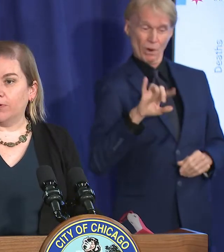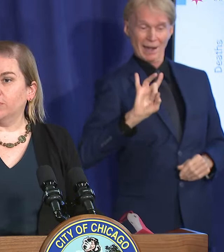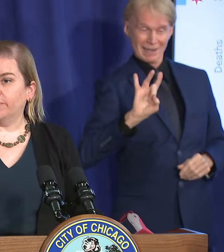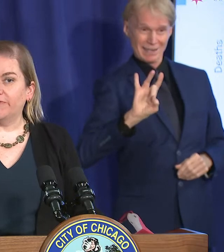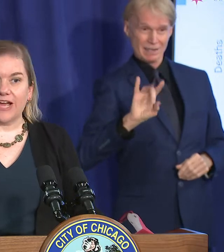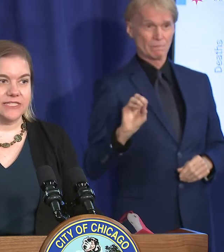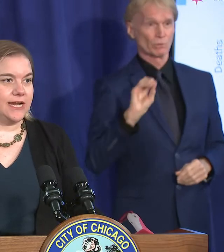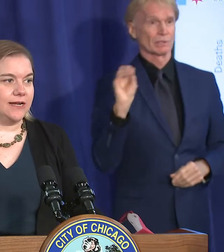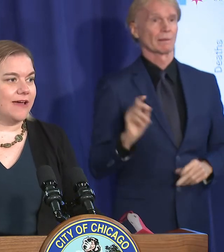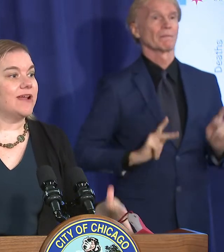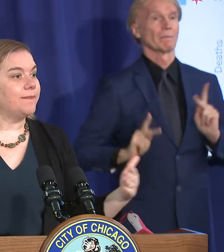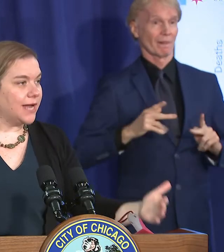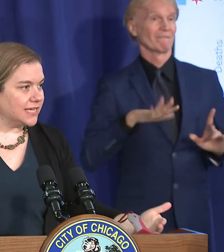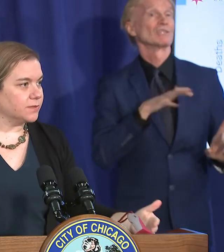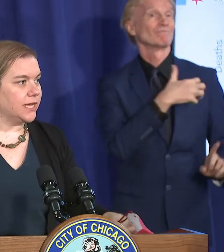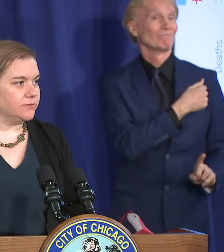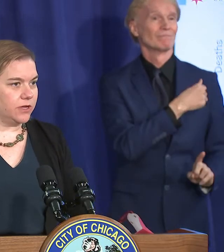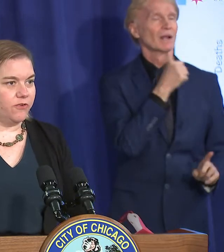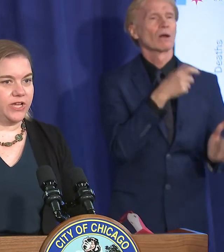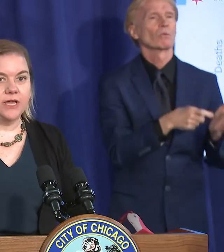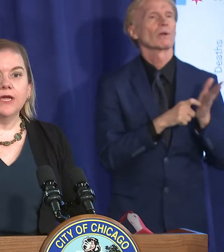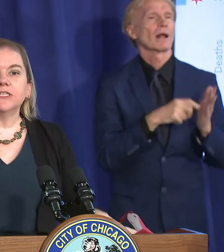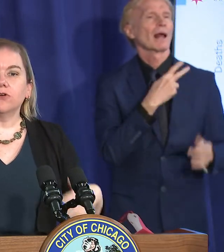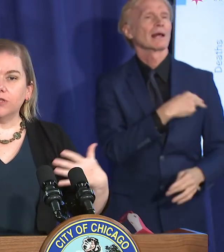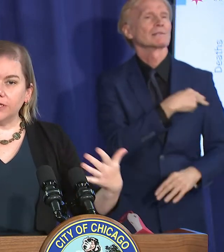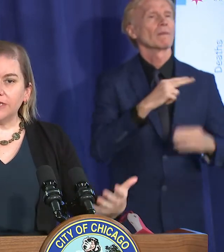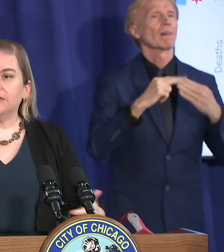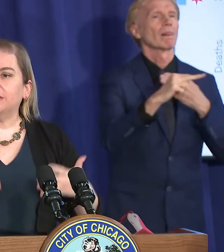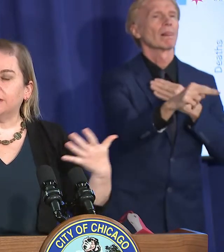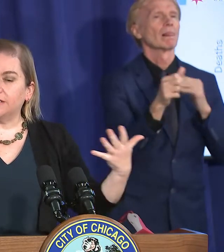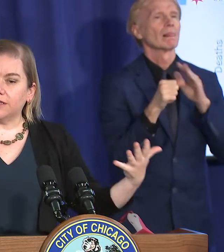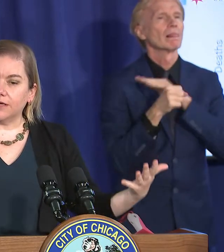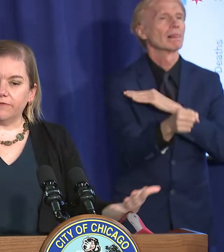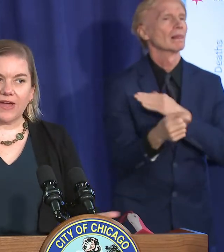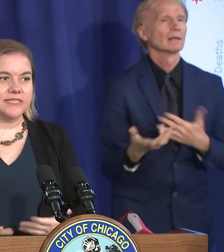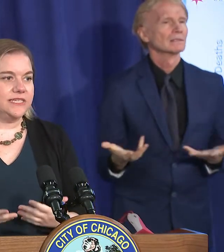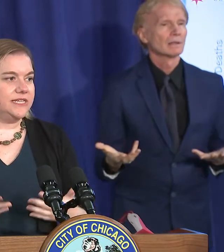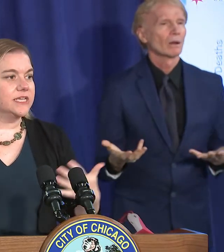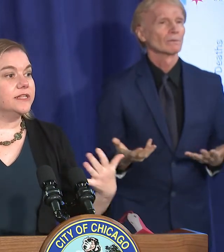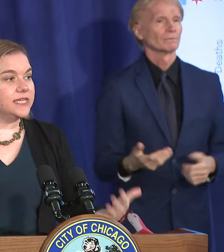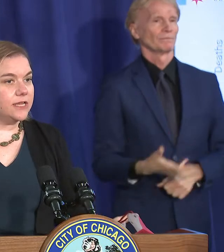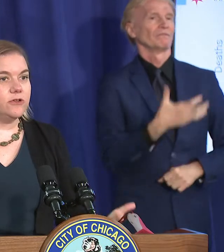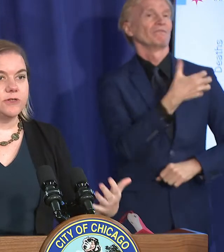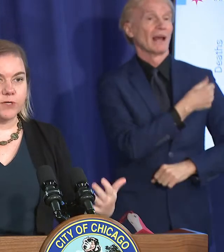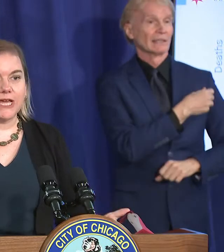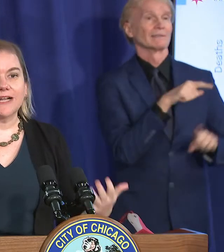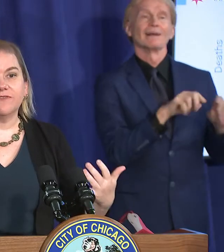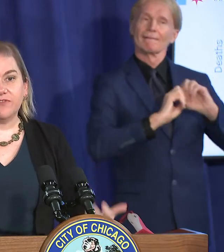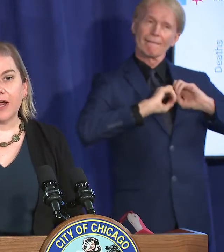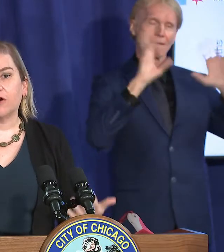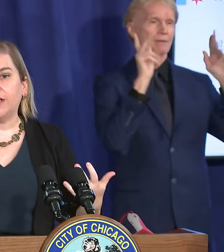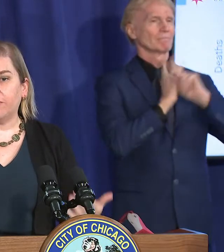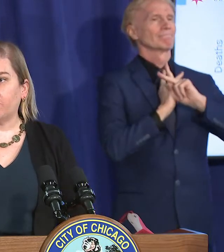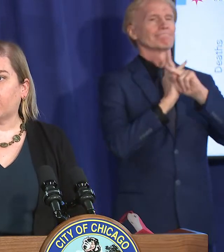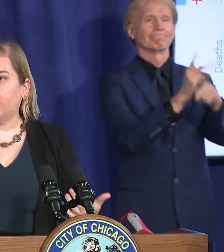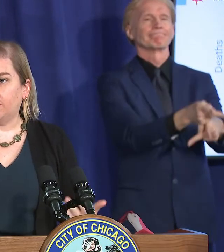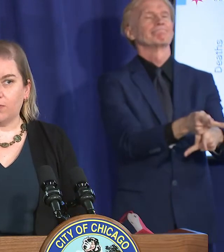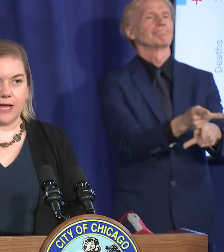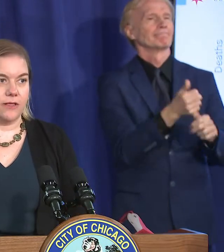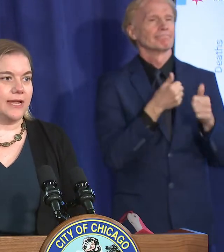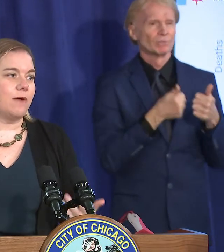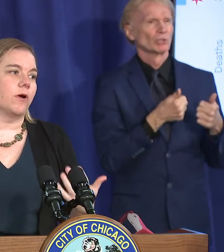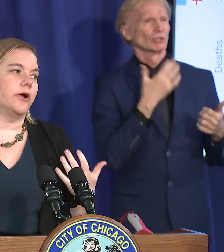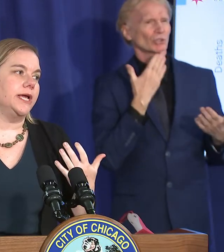99.8% of people who have been vaccinated have not been hospitalized with COVID. So the vaccines continue to protect very,